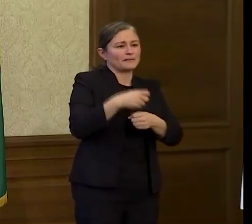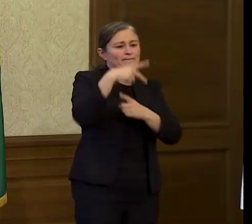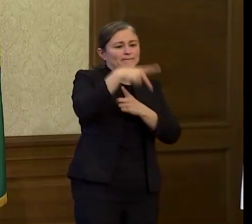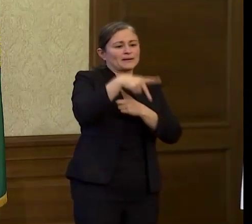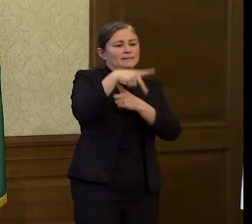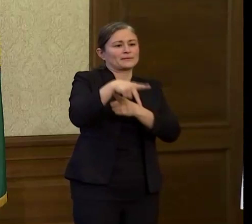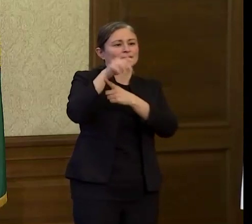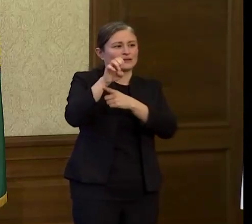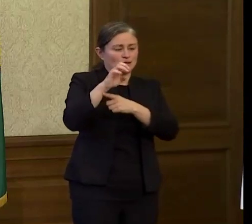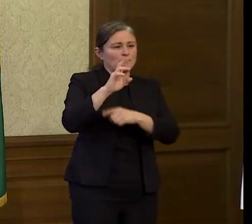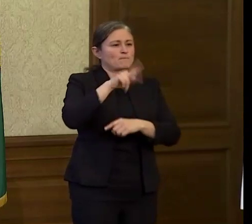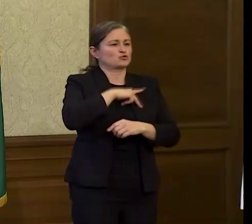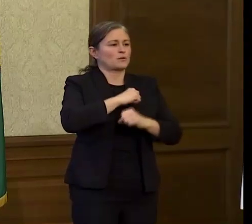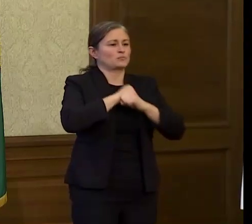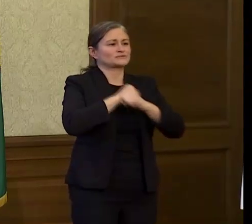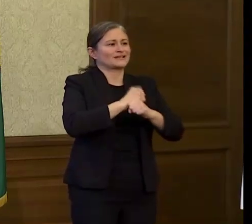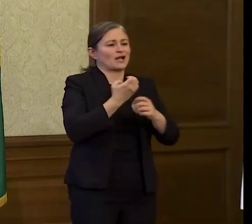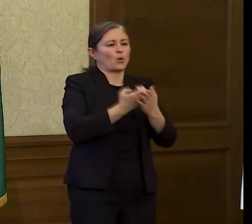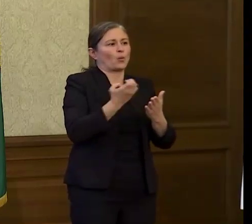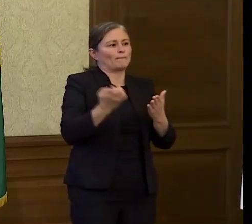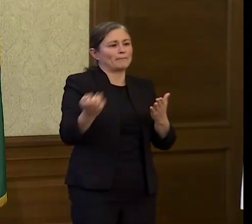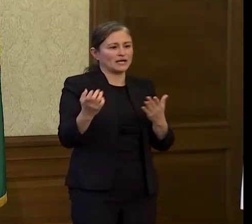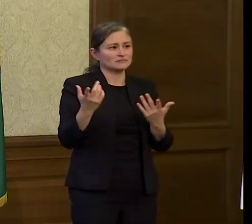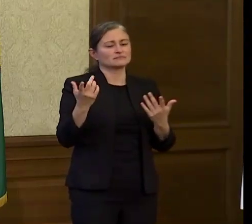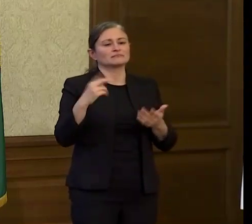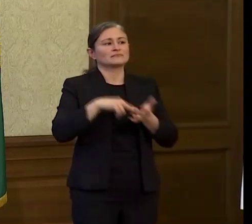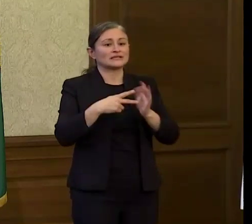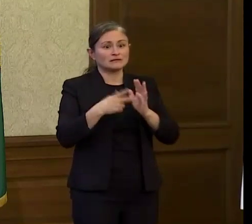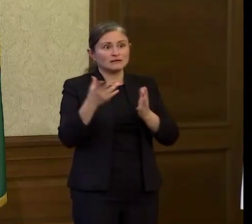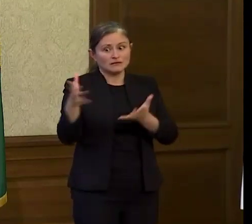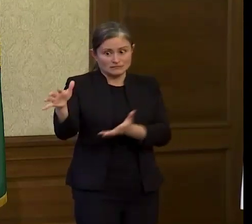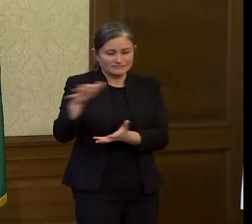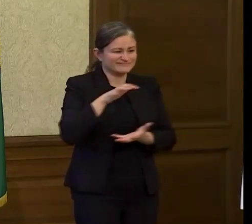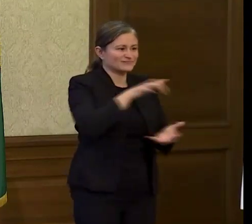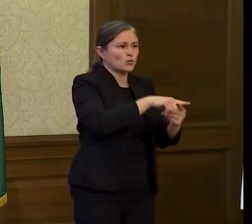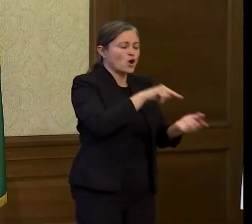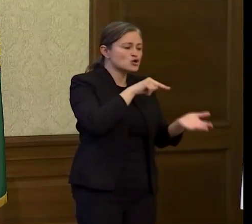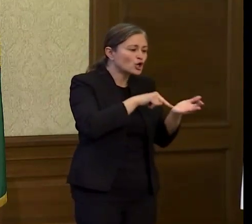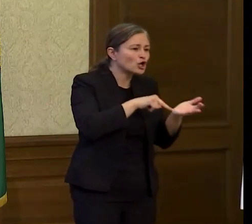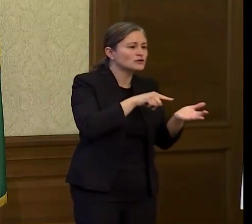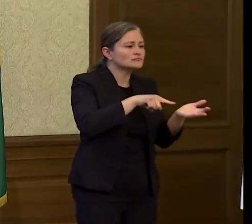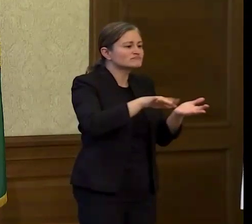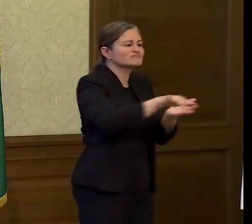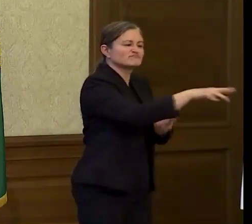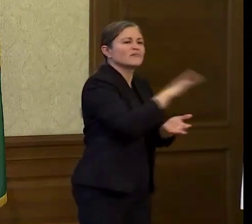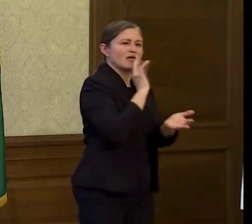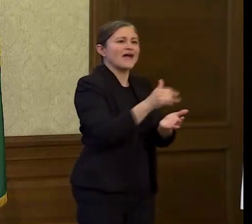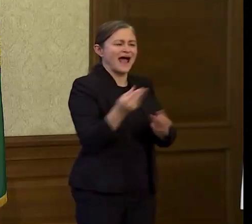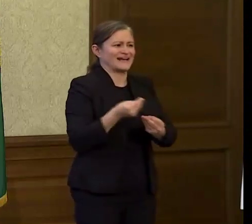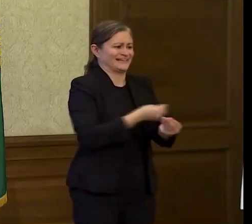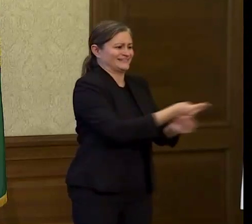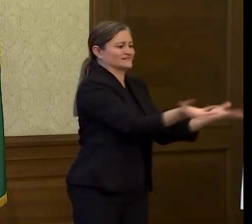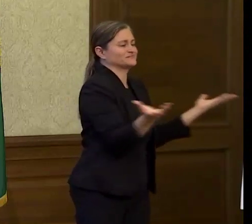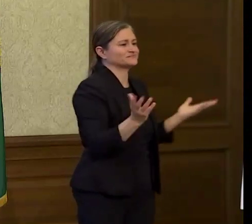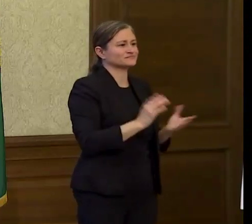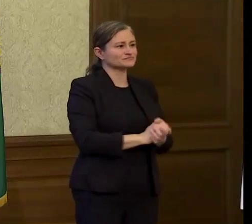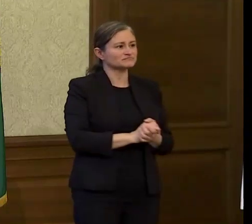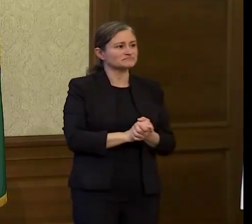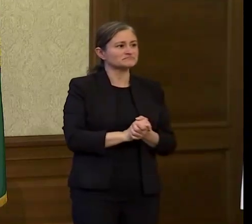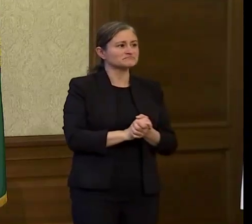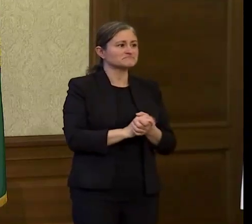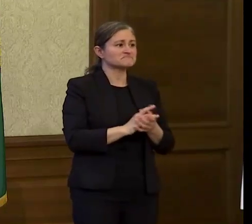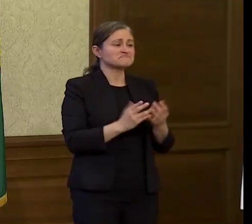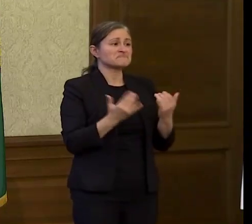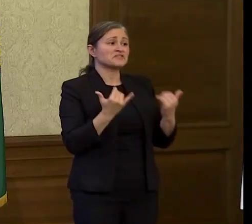safety workers, and our essential workers across the state. You know, today hundreds of businesses are meeting this